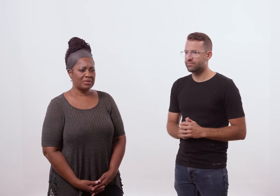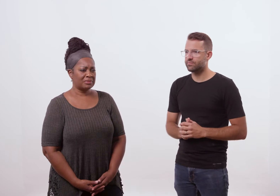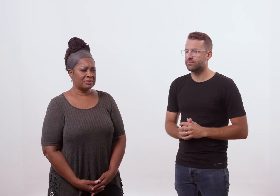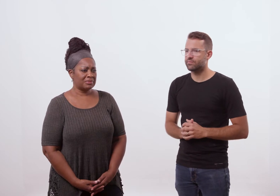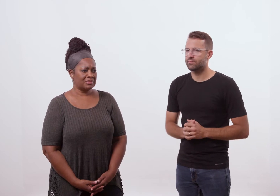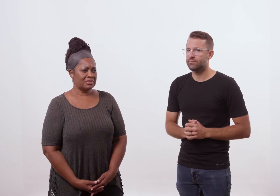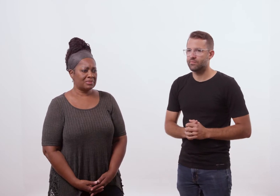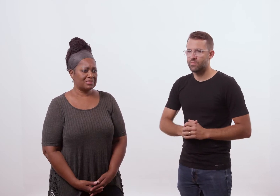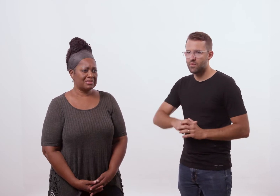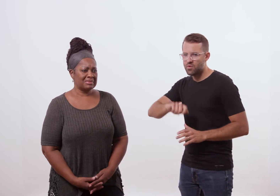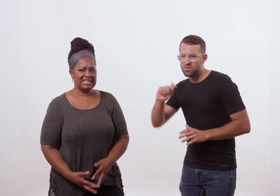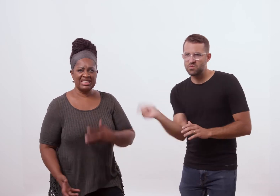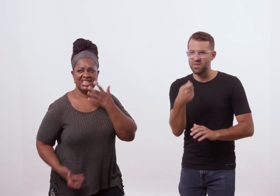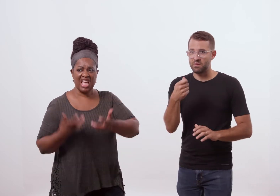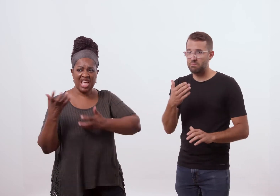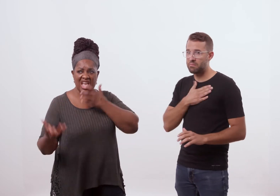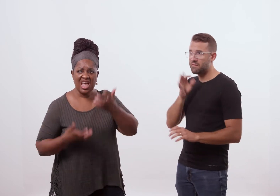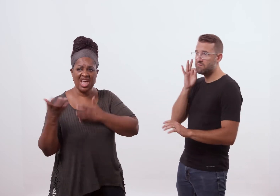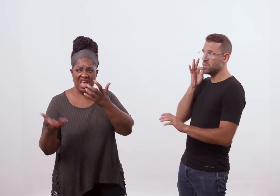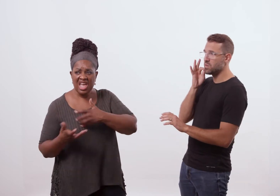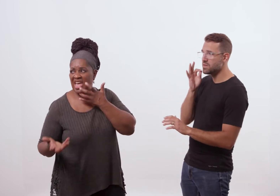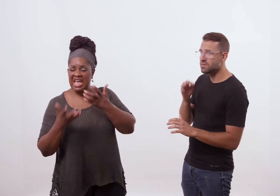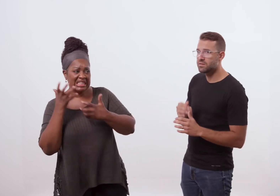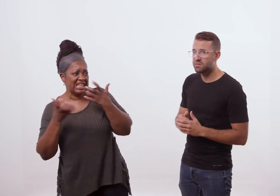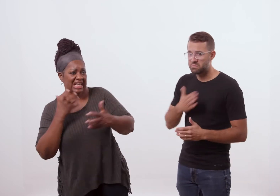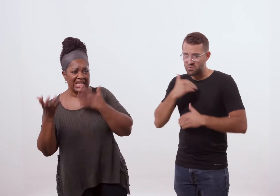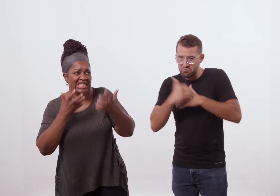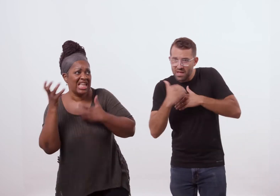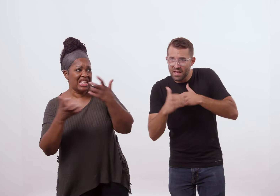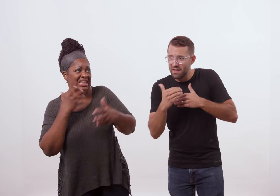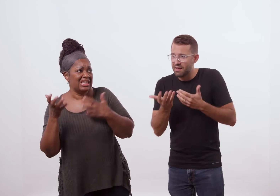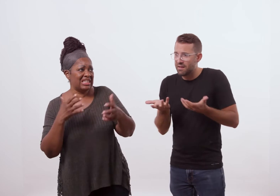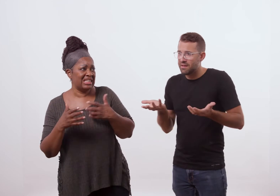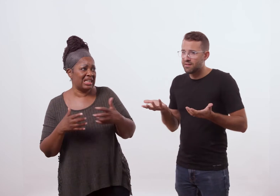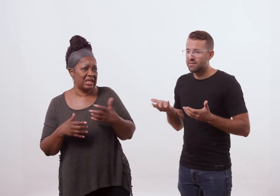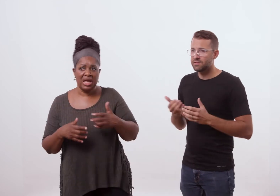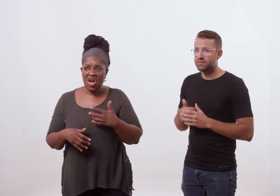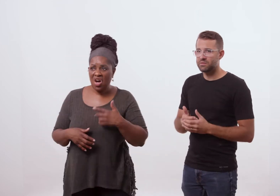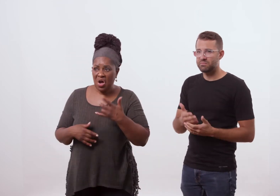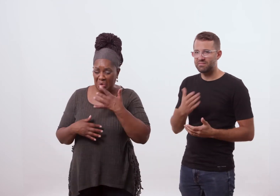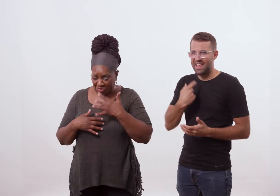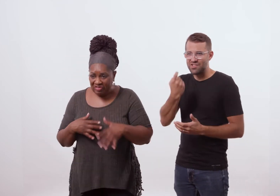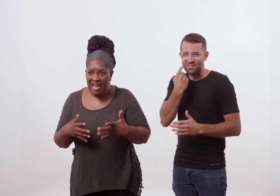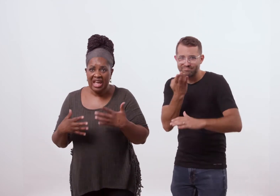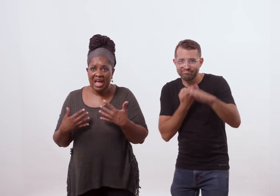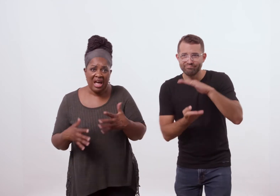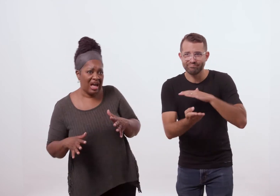My fruit! Thank you! My bread! My fresh-baked bread! 2,